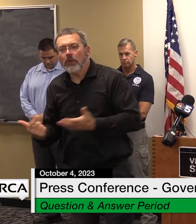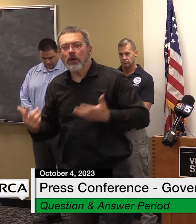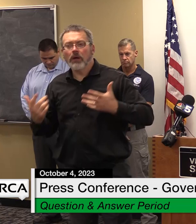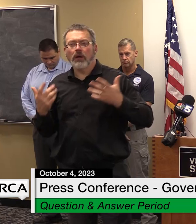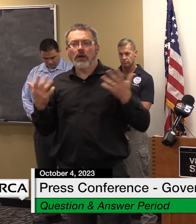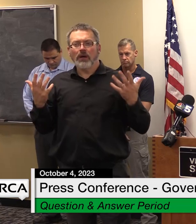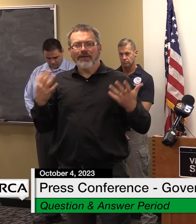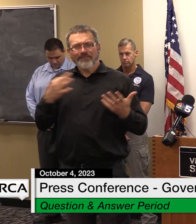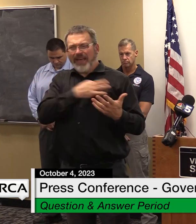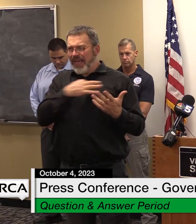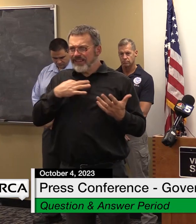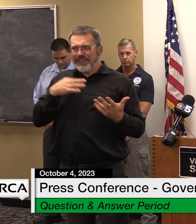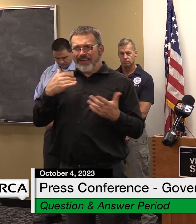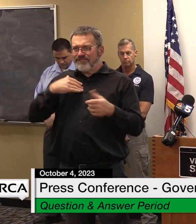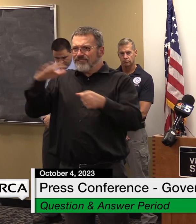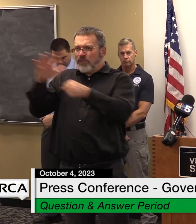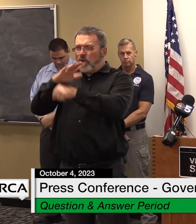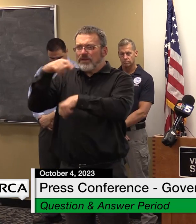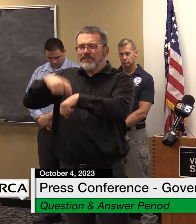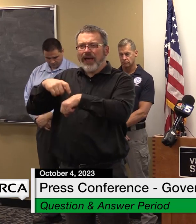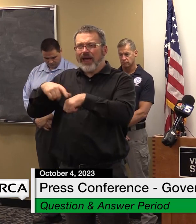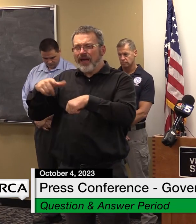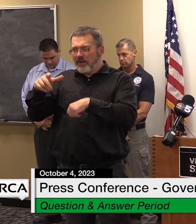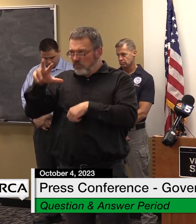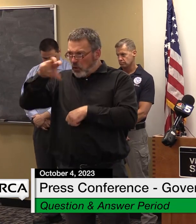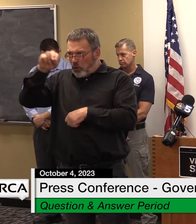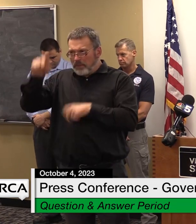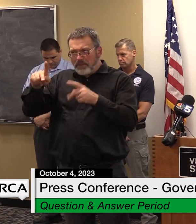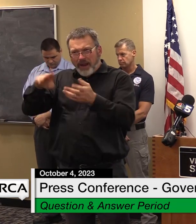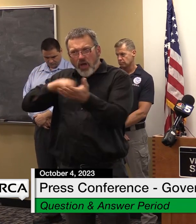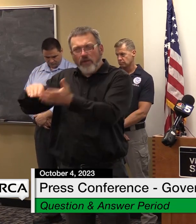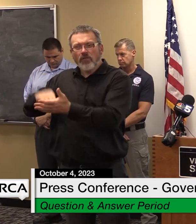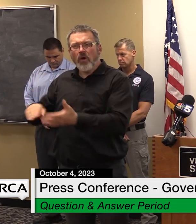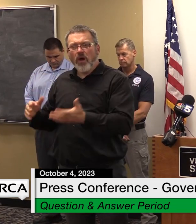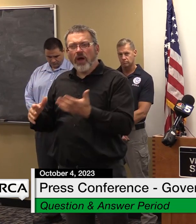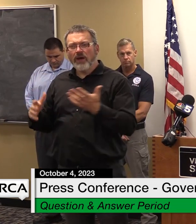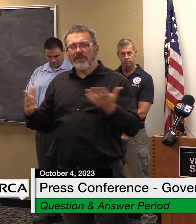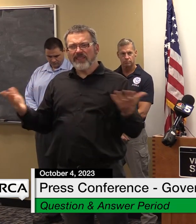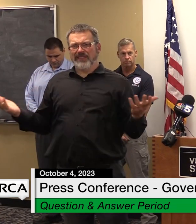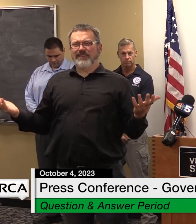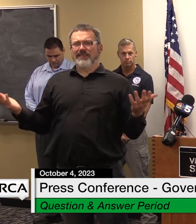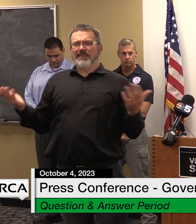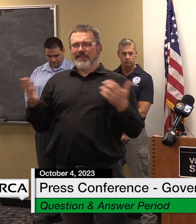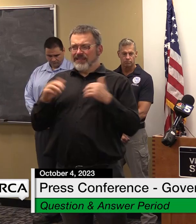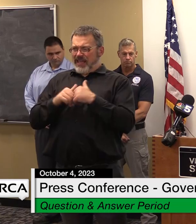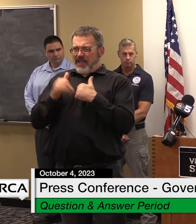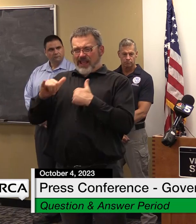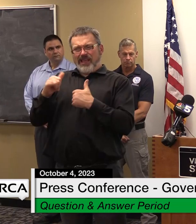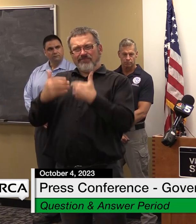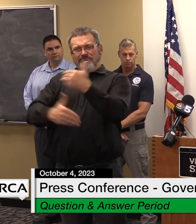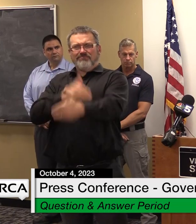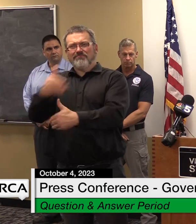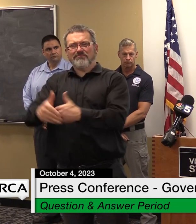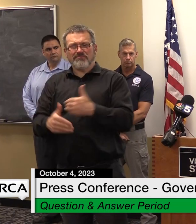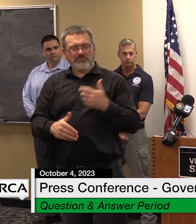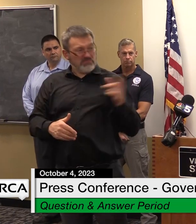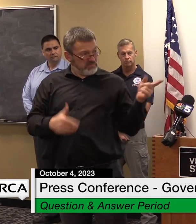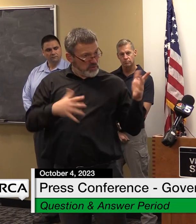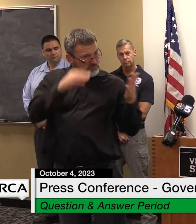faculty, up to 30, depending on how it works out. Any reaction to that draft report?